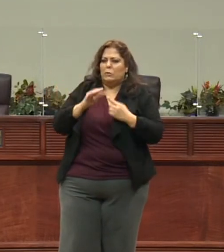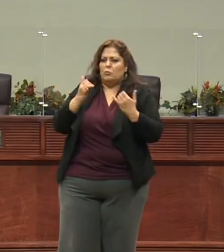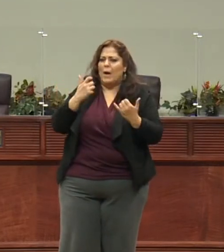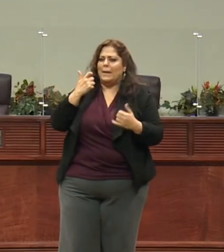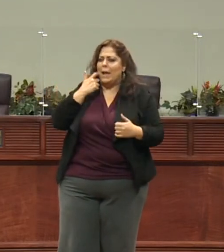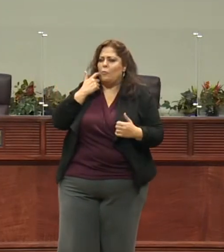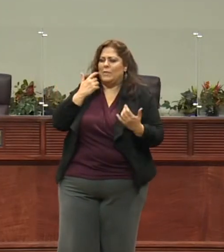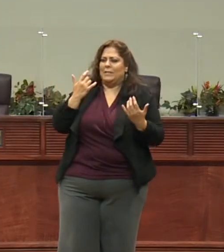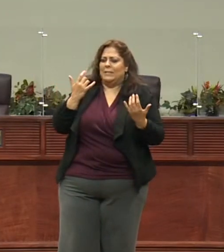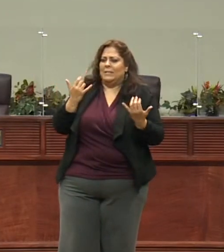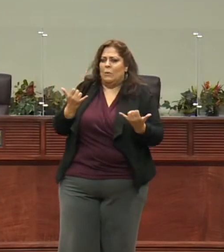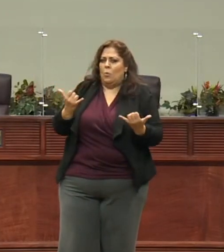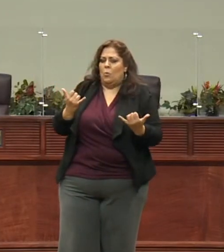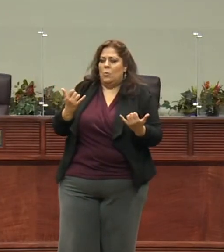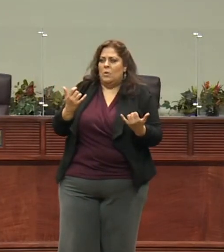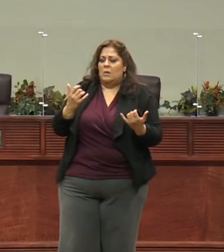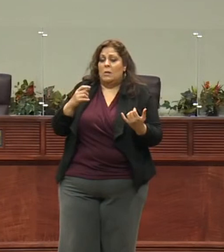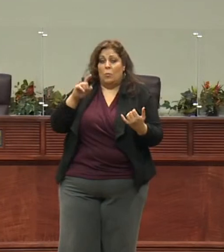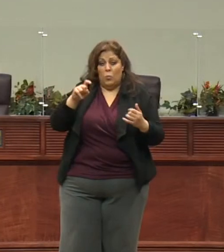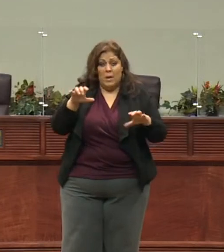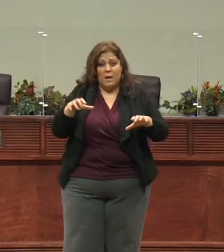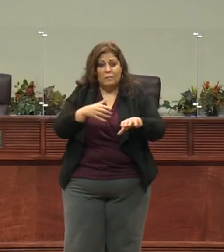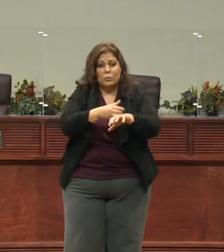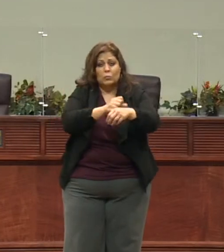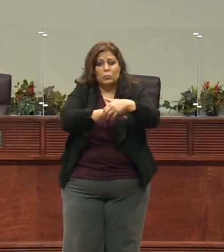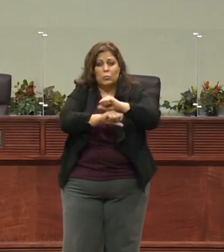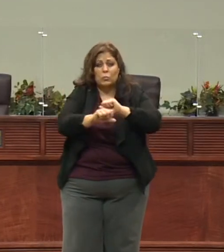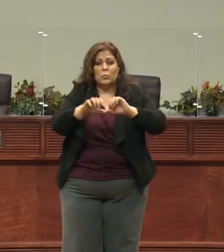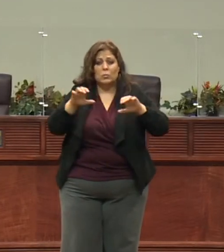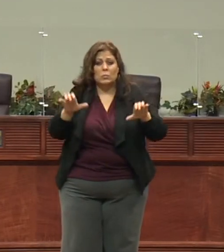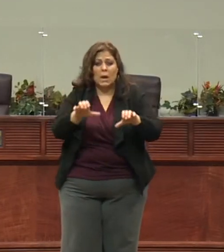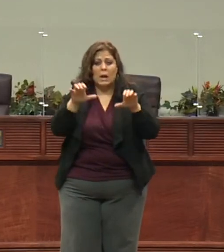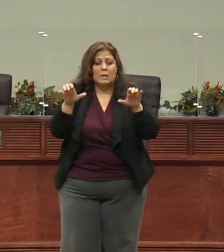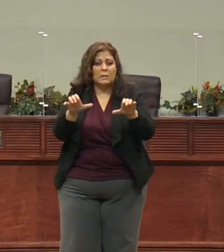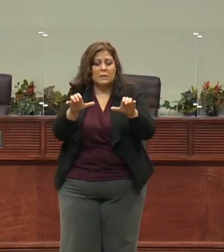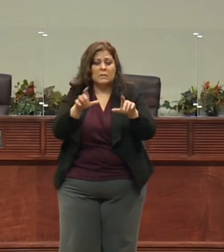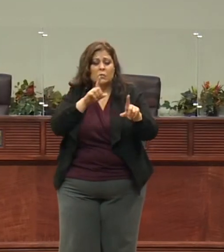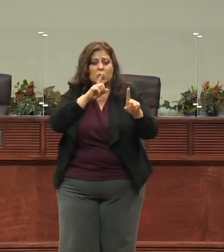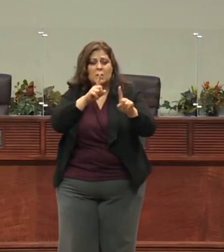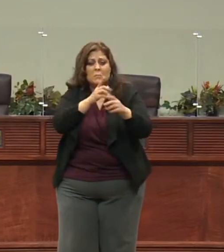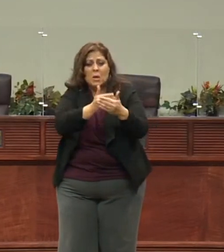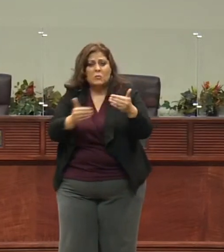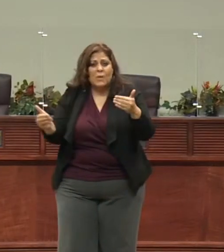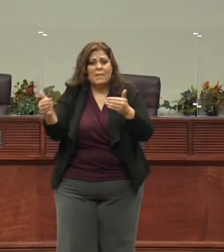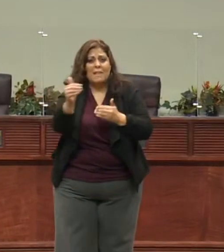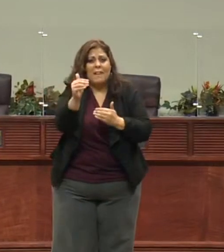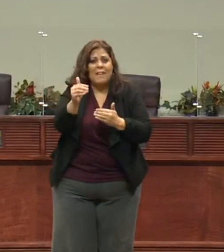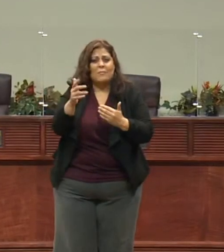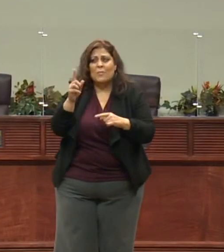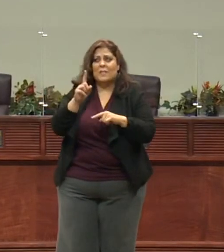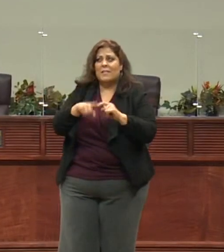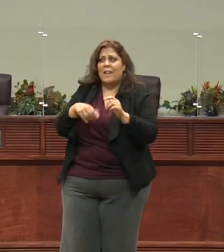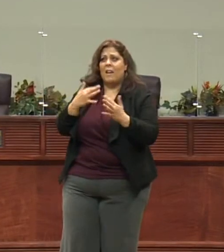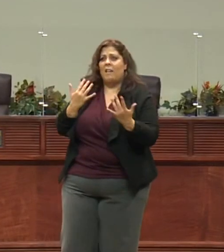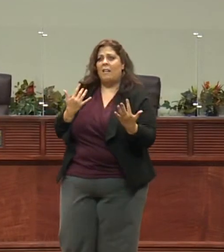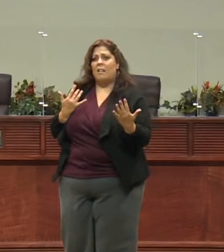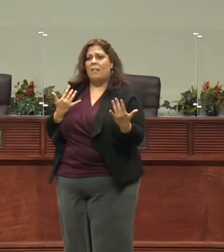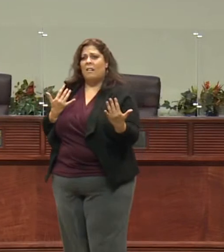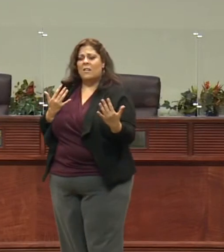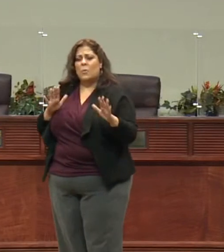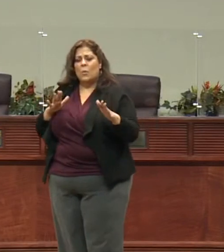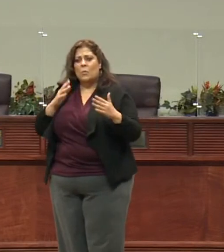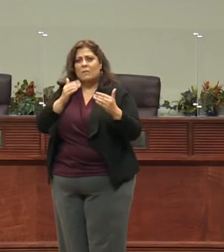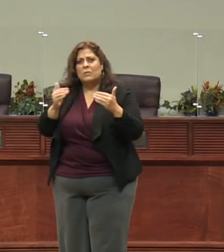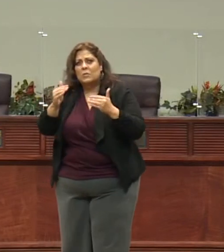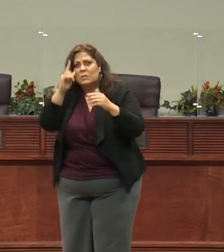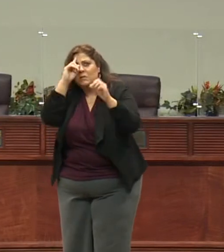We have to be proactive in responding. We have to be visionaries. To me, a visionary